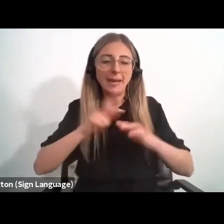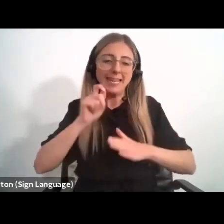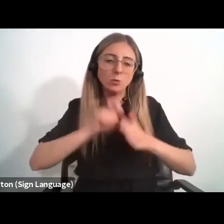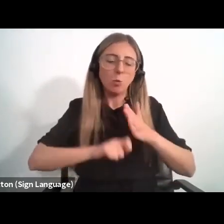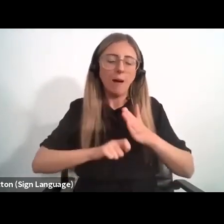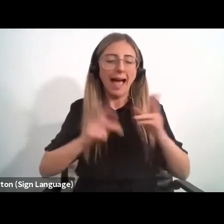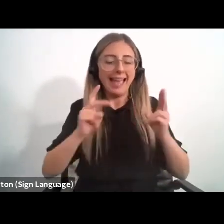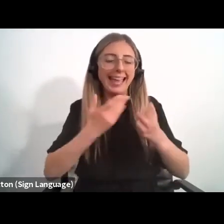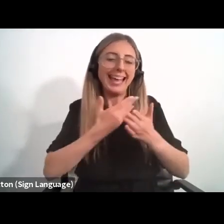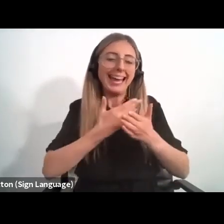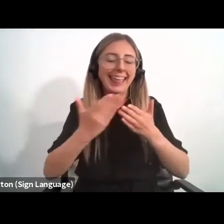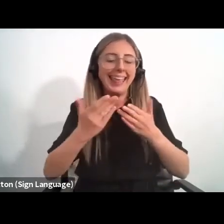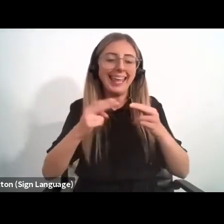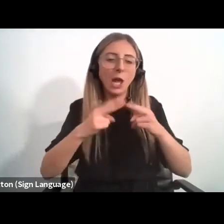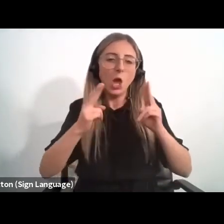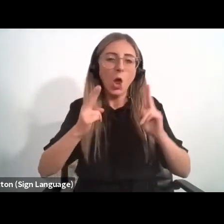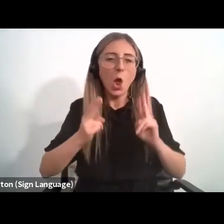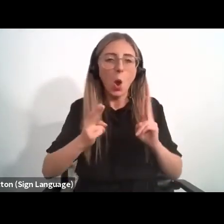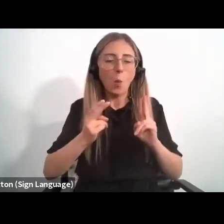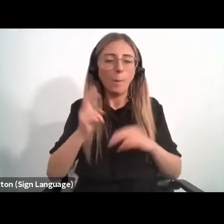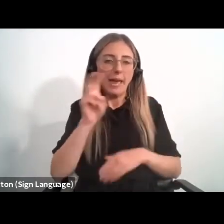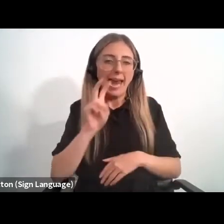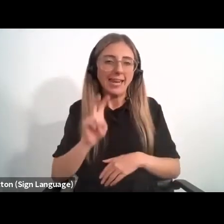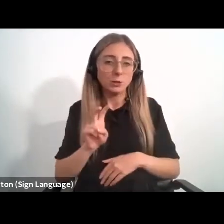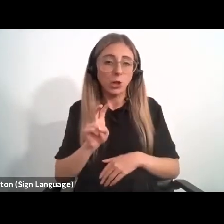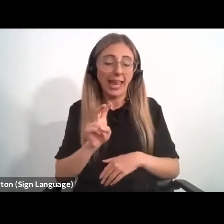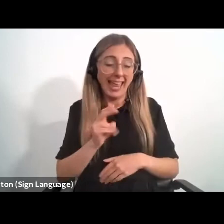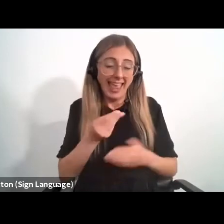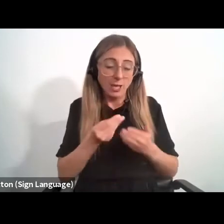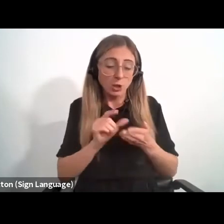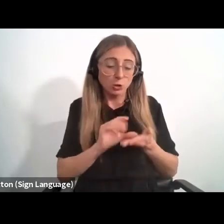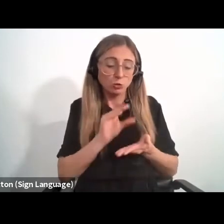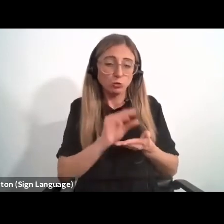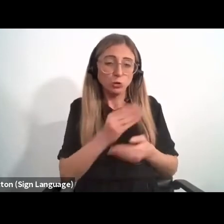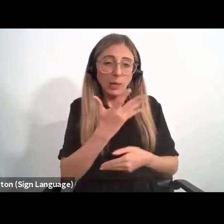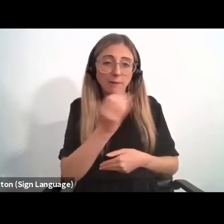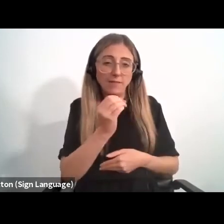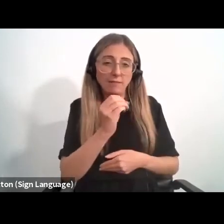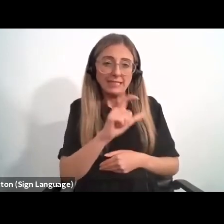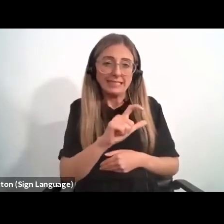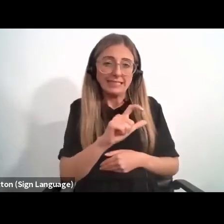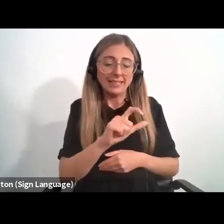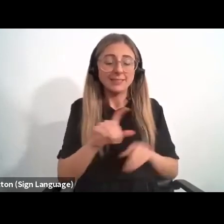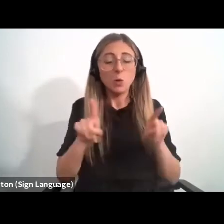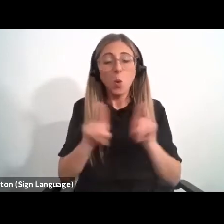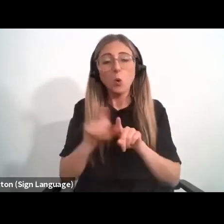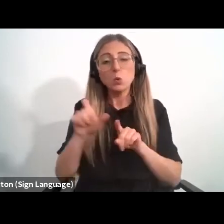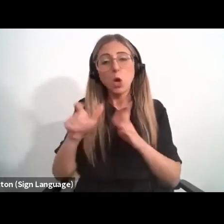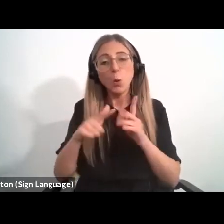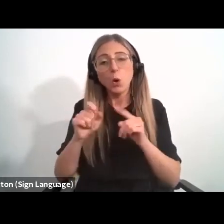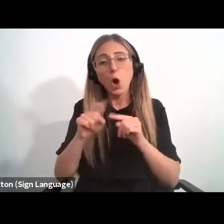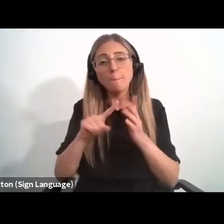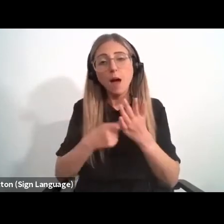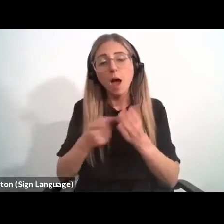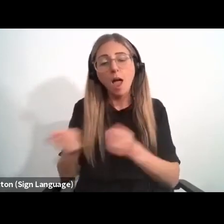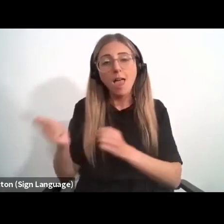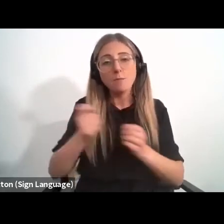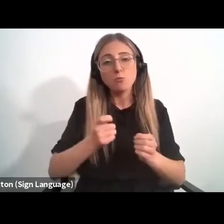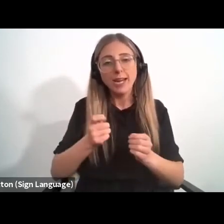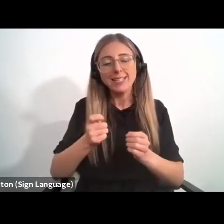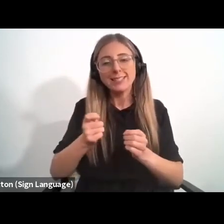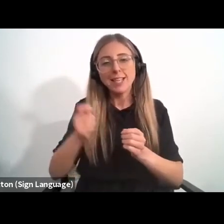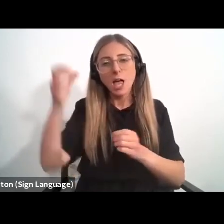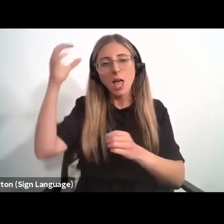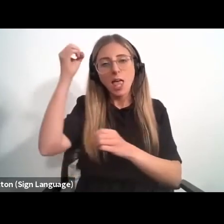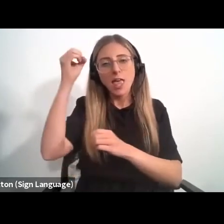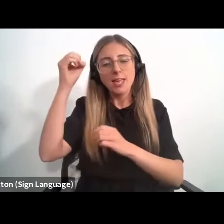energy in payment as small as 50 cents. M-COPPA brings solar energy to more than 500 new households